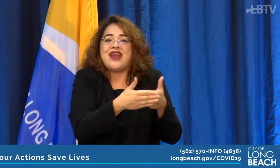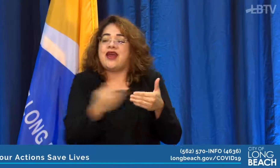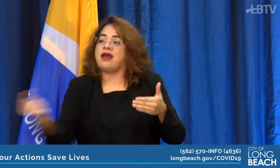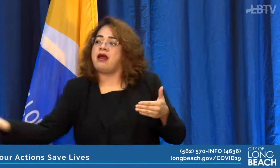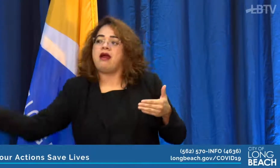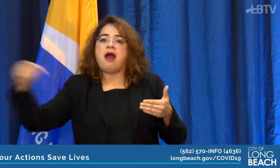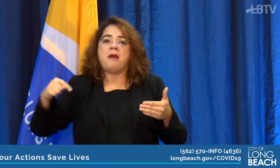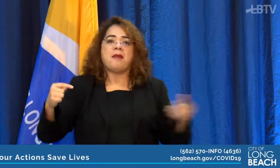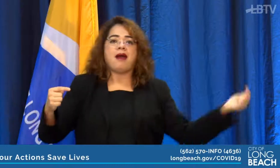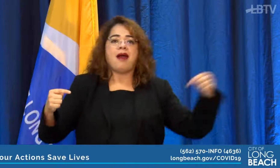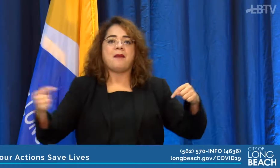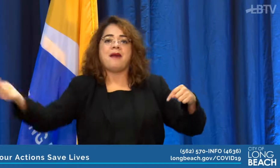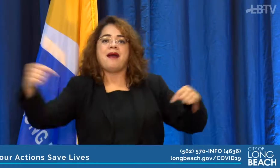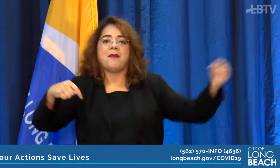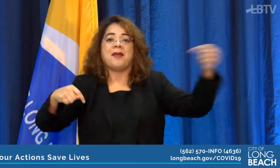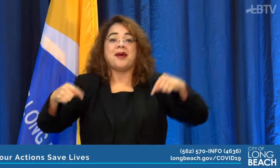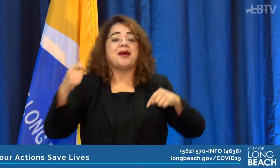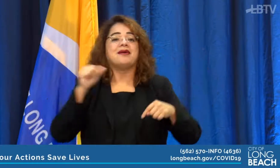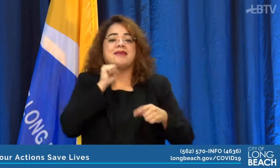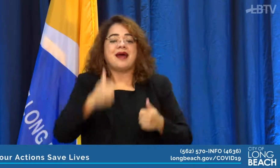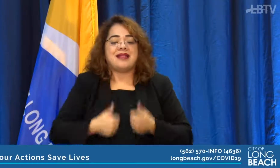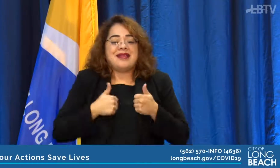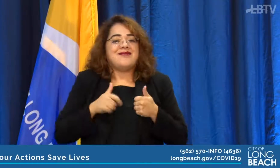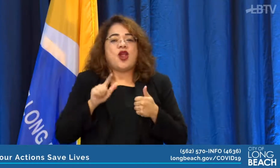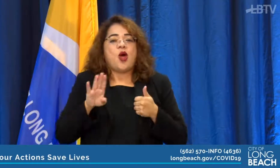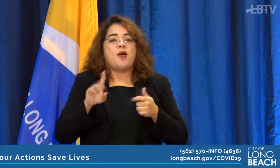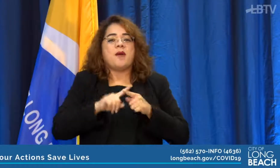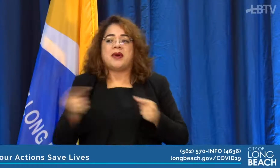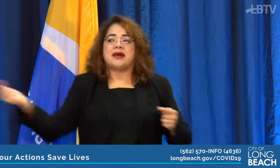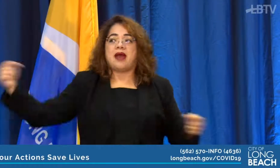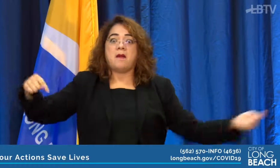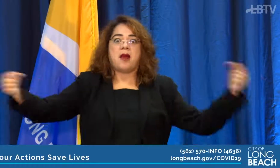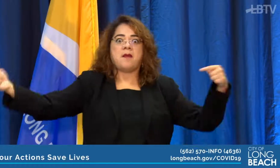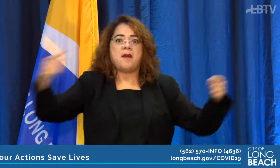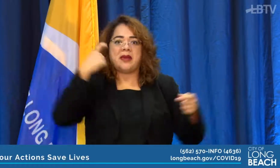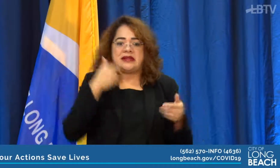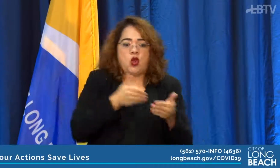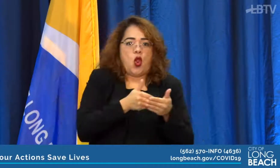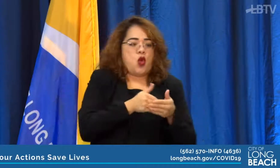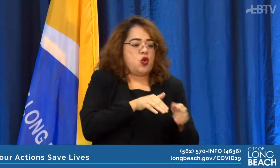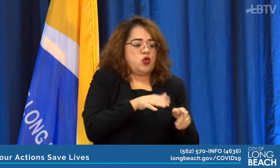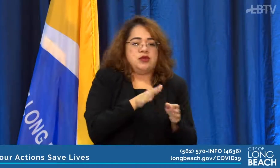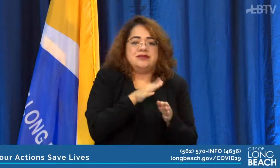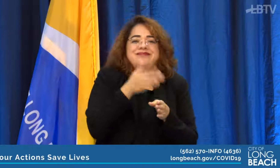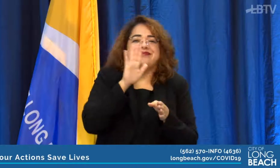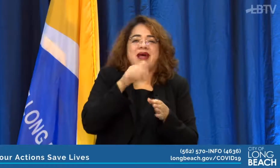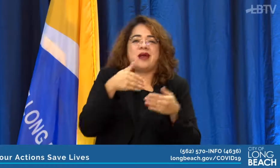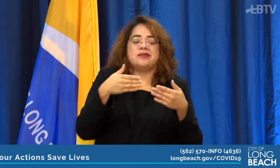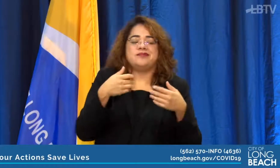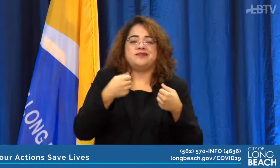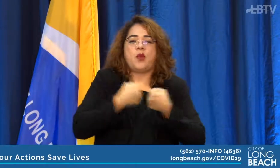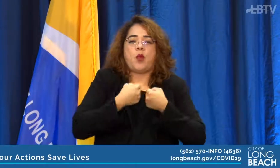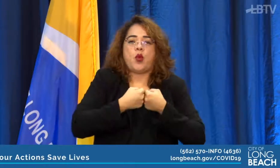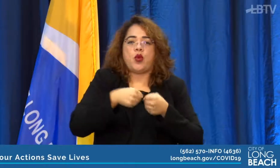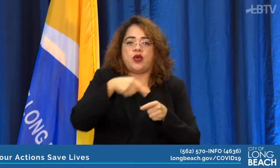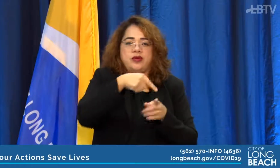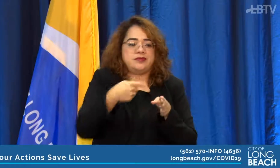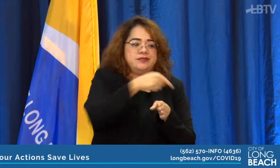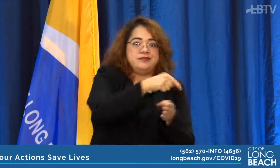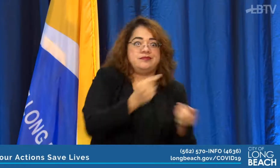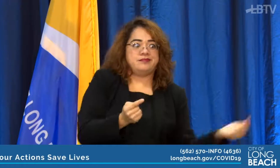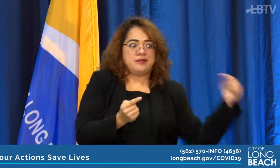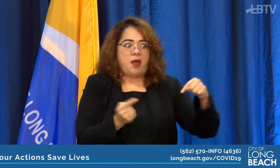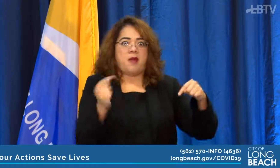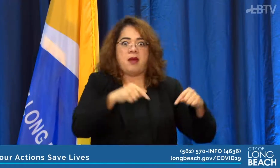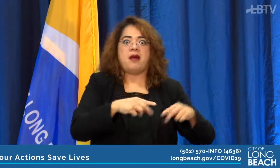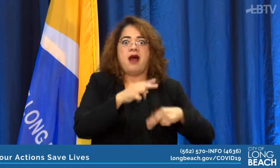hospitals. So our goal there is to make sure that there is capacity in those hospitals to be able to treat people, not